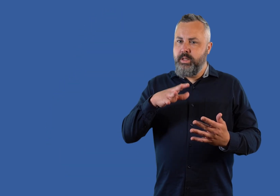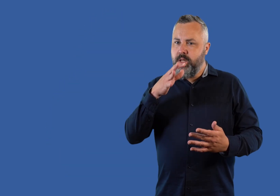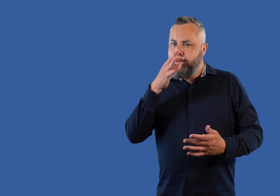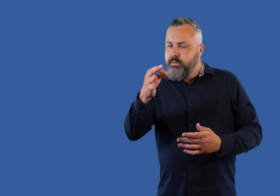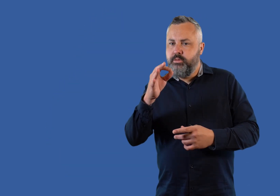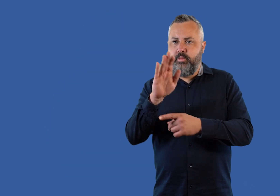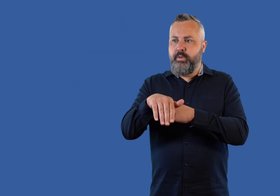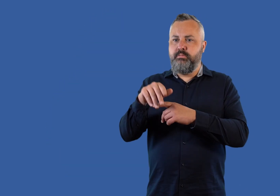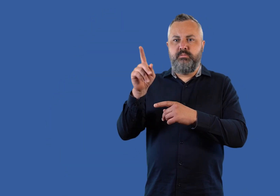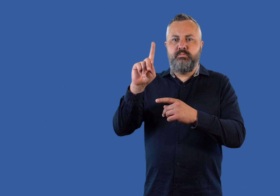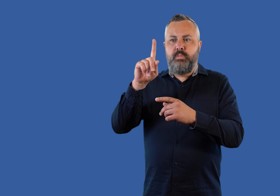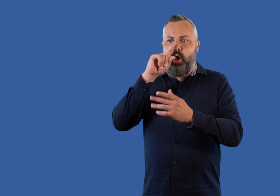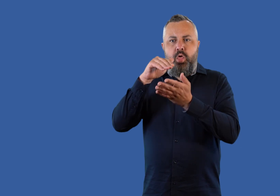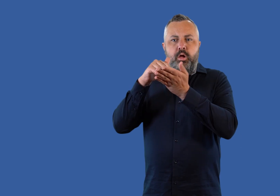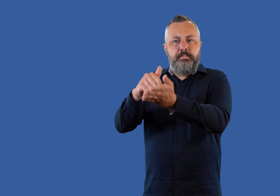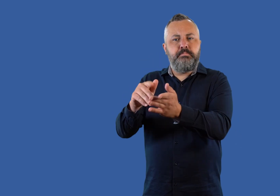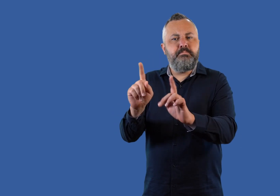So, let me ask about treatment.